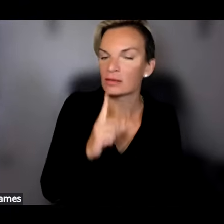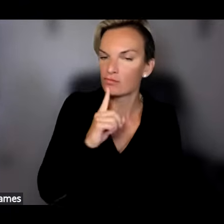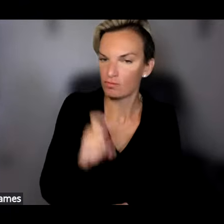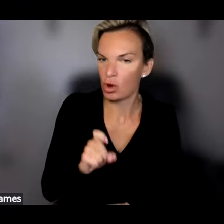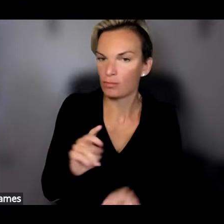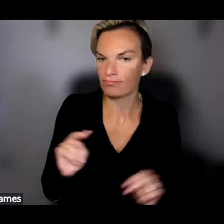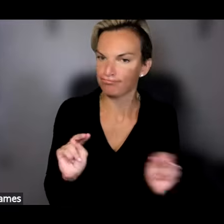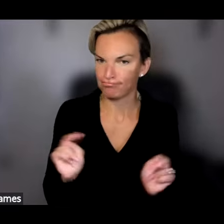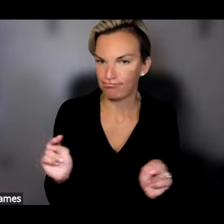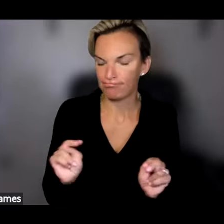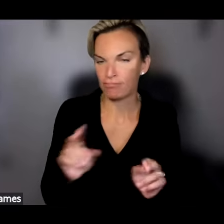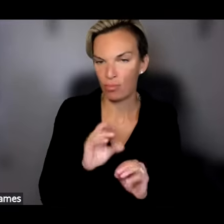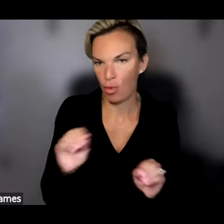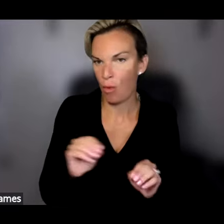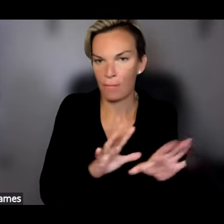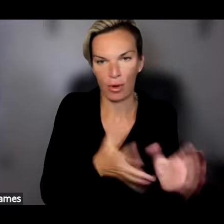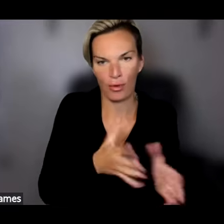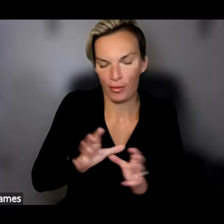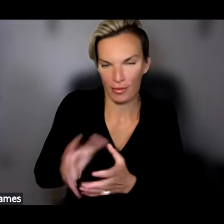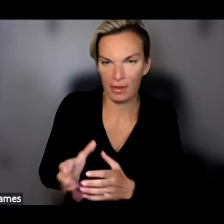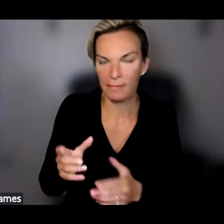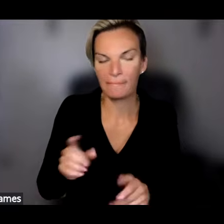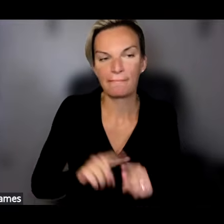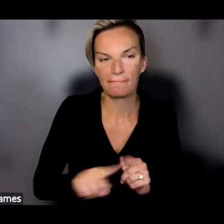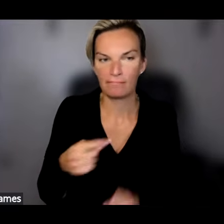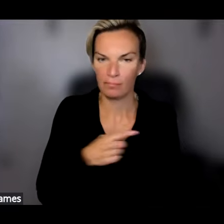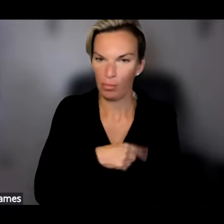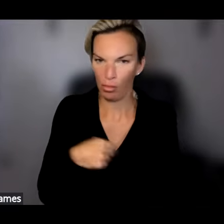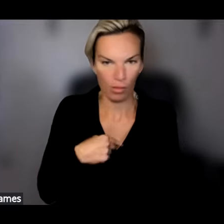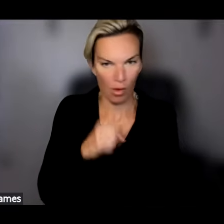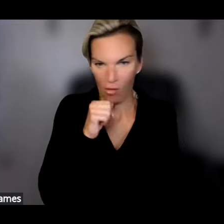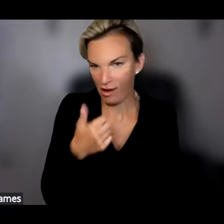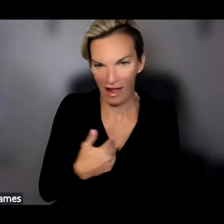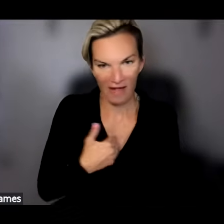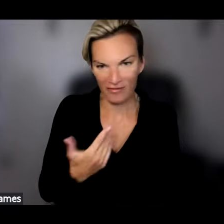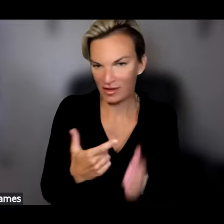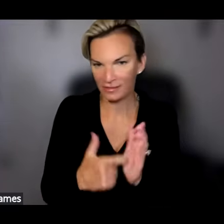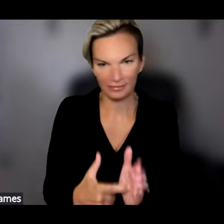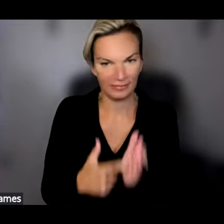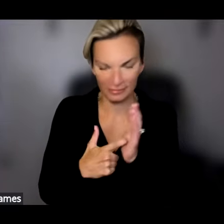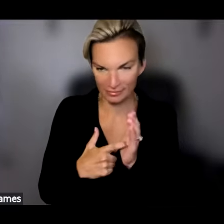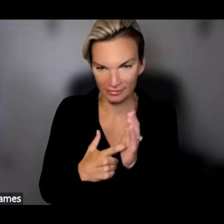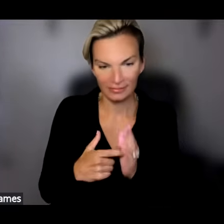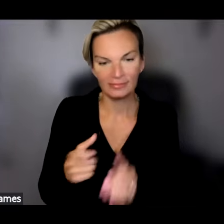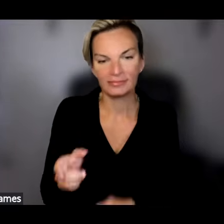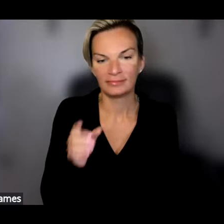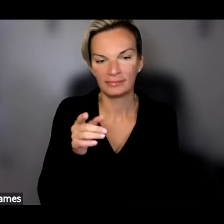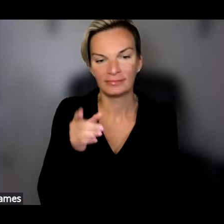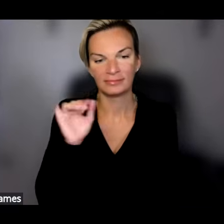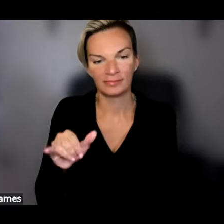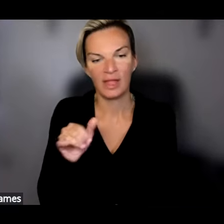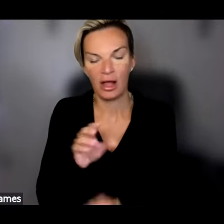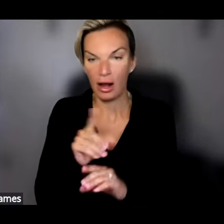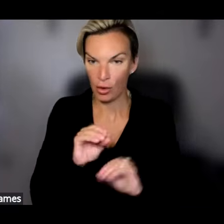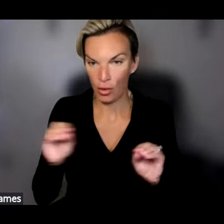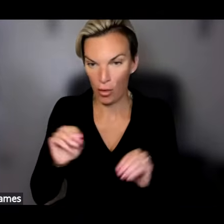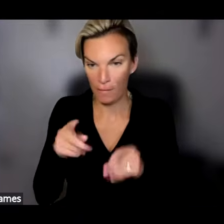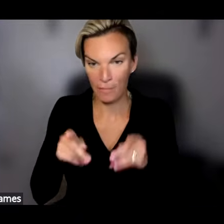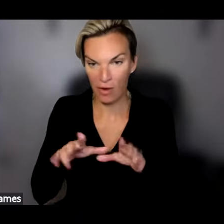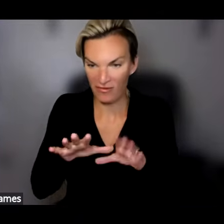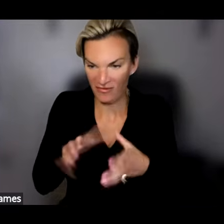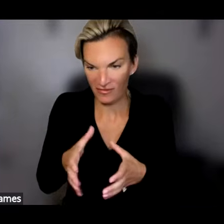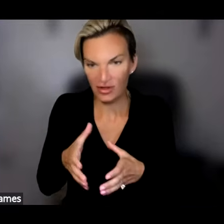any legal requirement that the no party affiliation candidate couldn't have a party